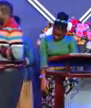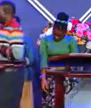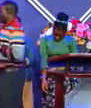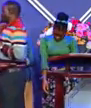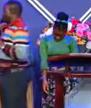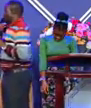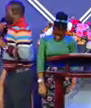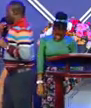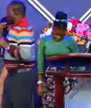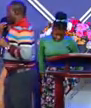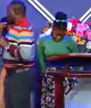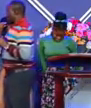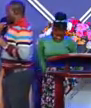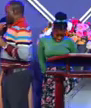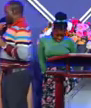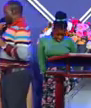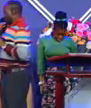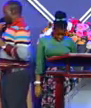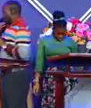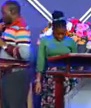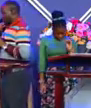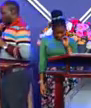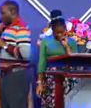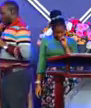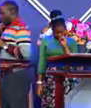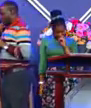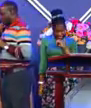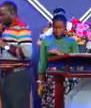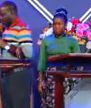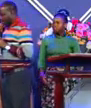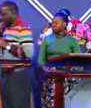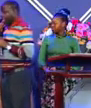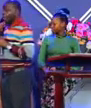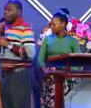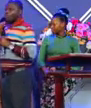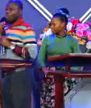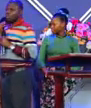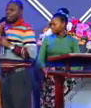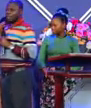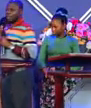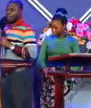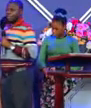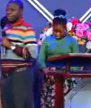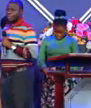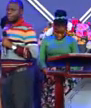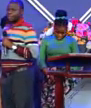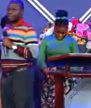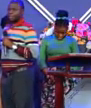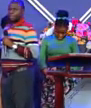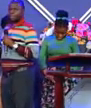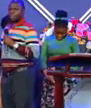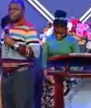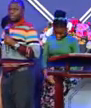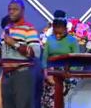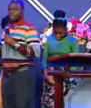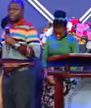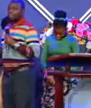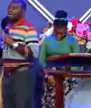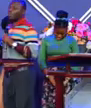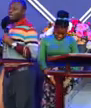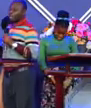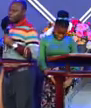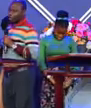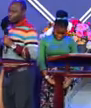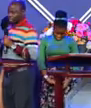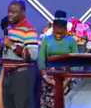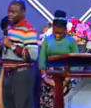been hurting physically in the thoughts, but you're still moving. Naye wamu n'okusaba. But through prayer,